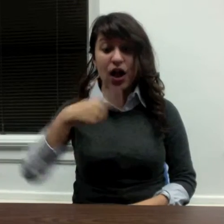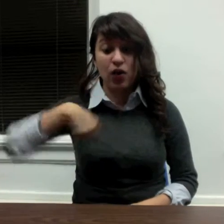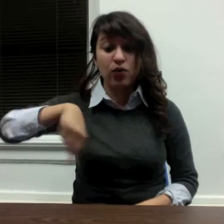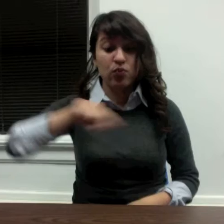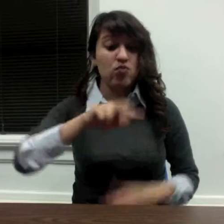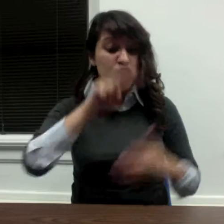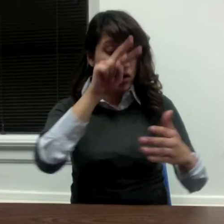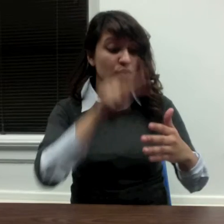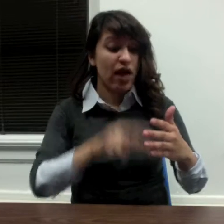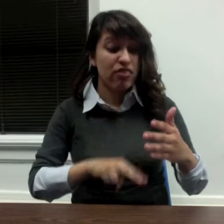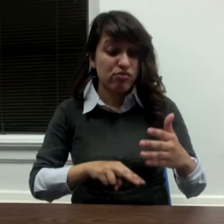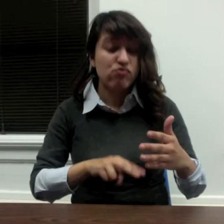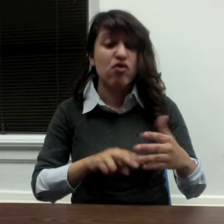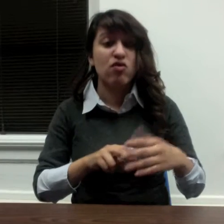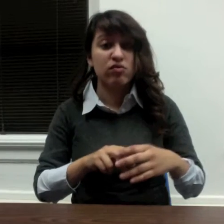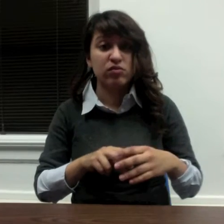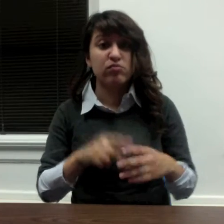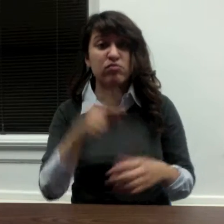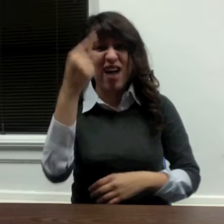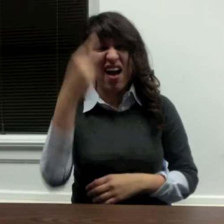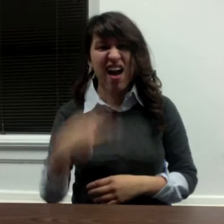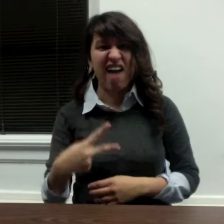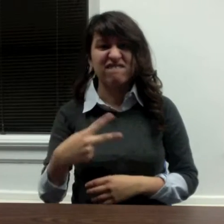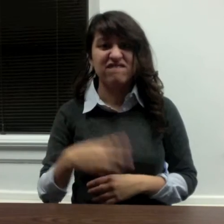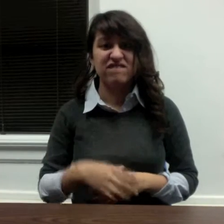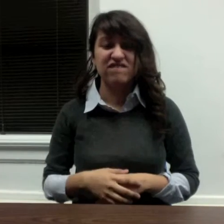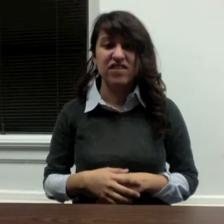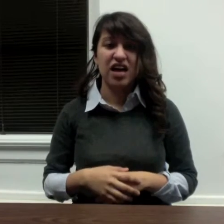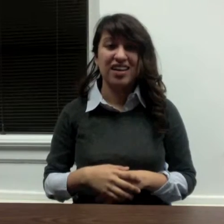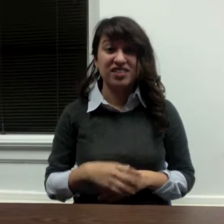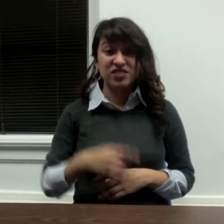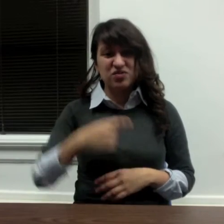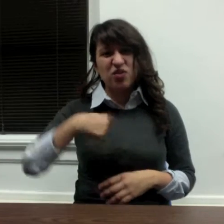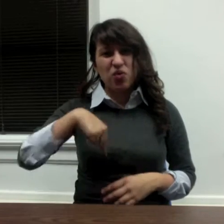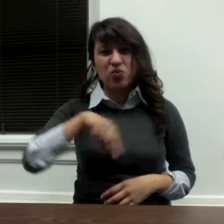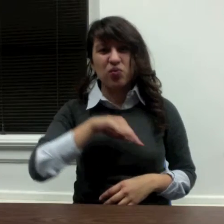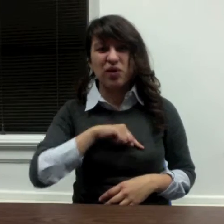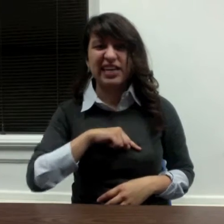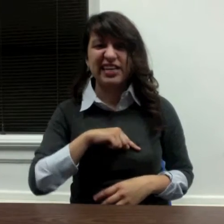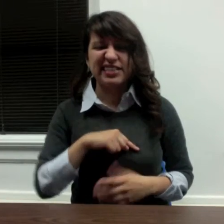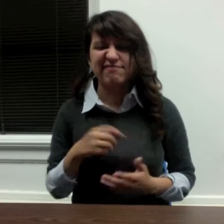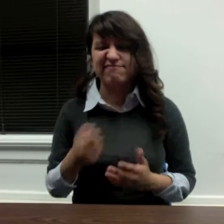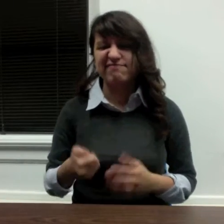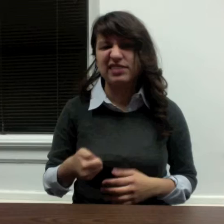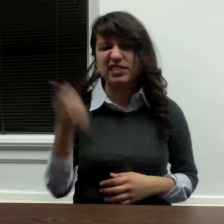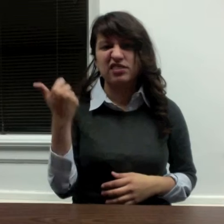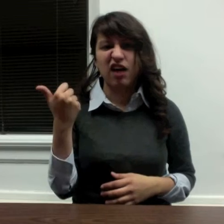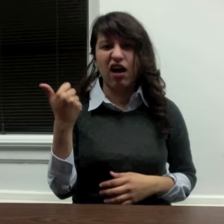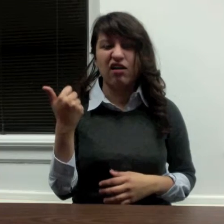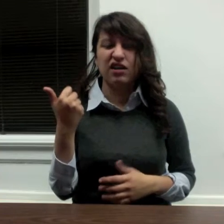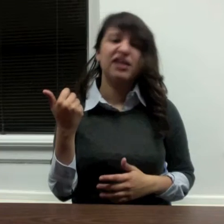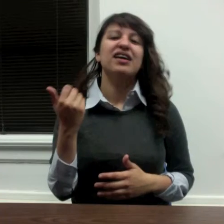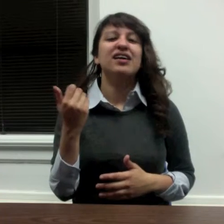We discarded about 20 workshops that we didn't like for several reasons.